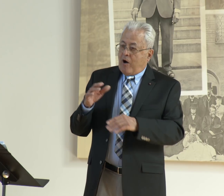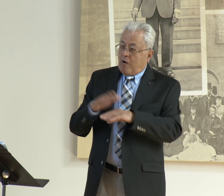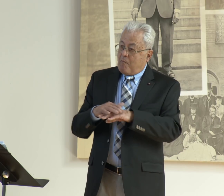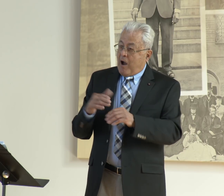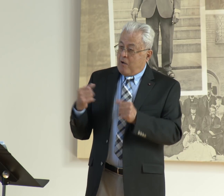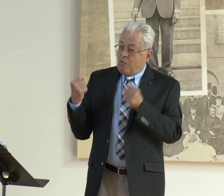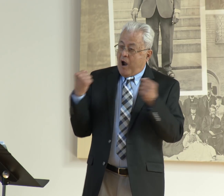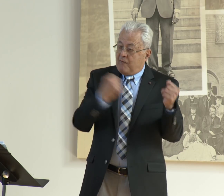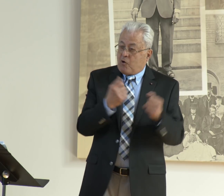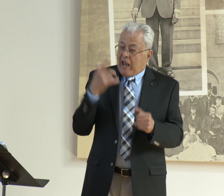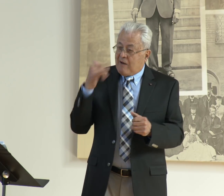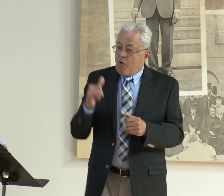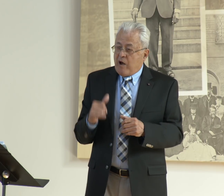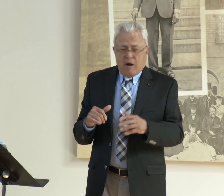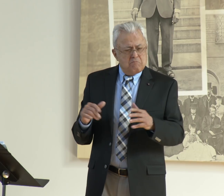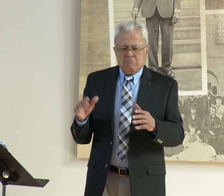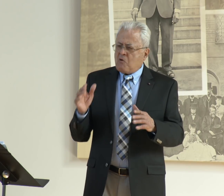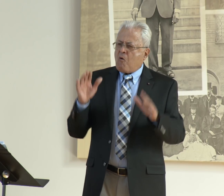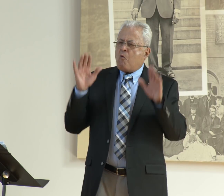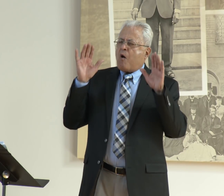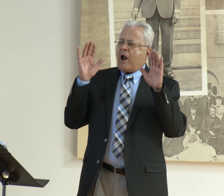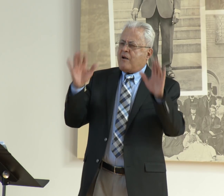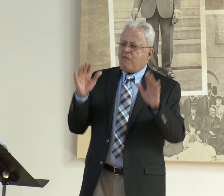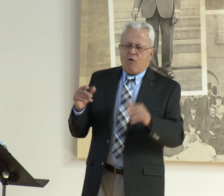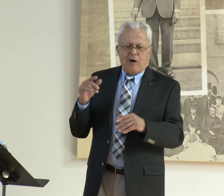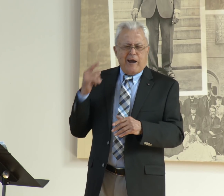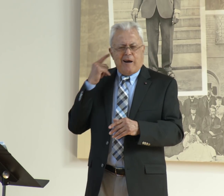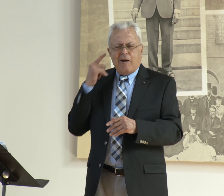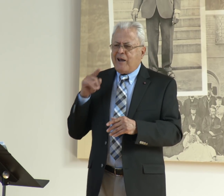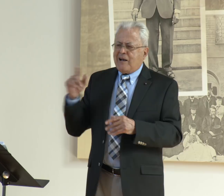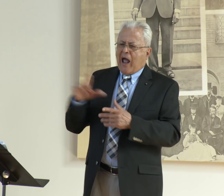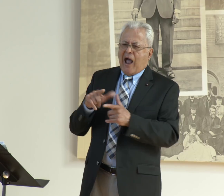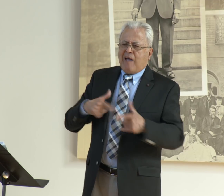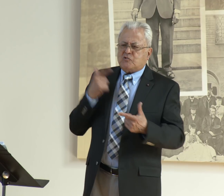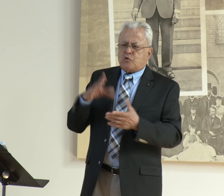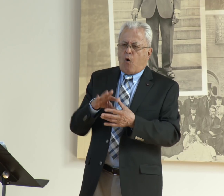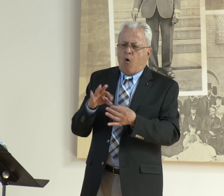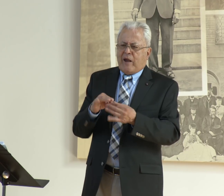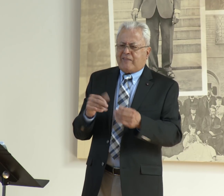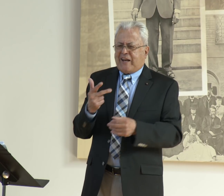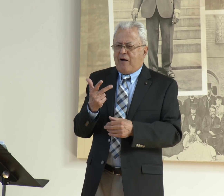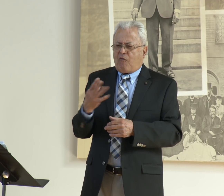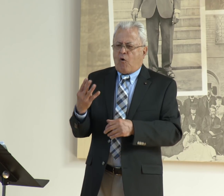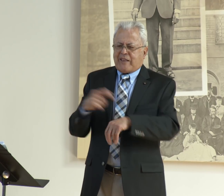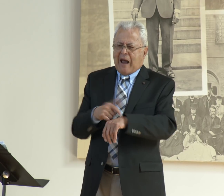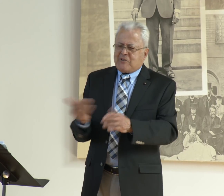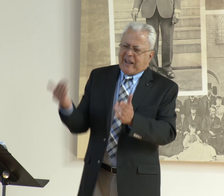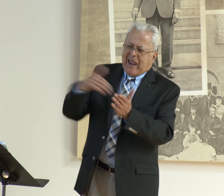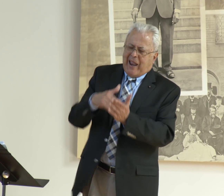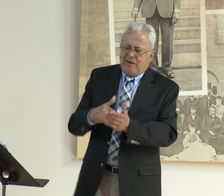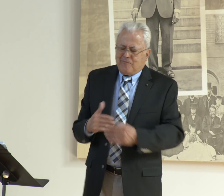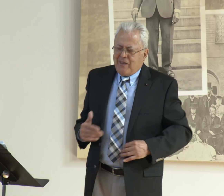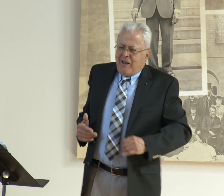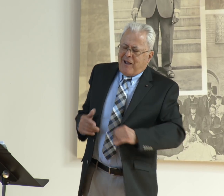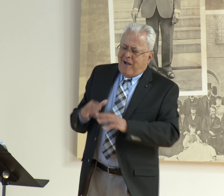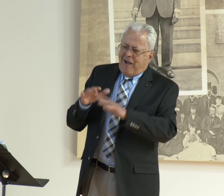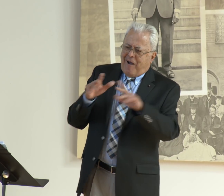lives. On my drive to California, it was so wonderful hearing his life story,